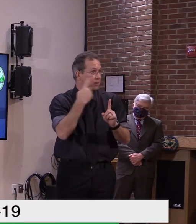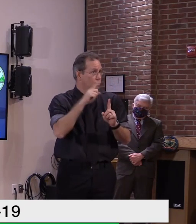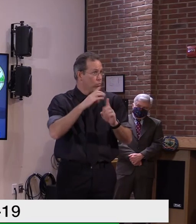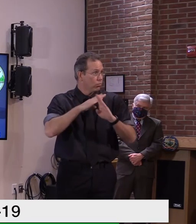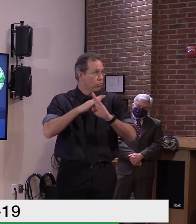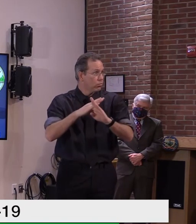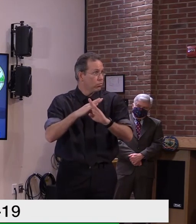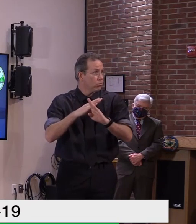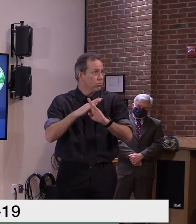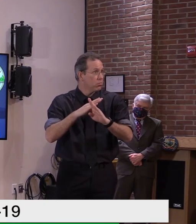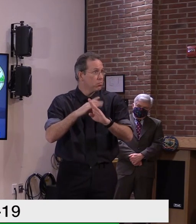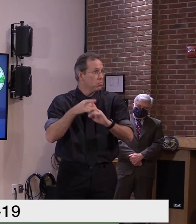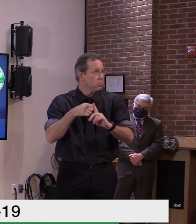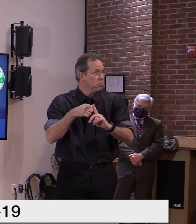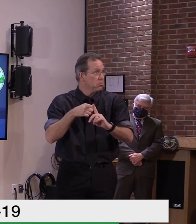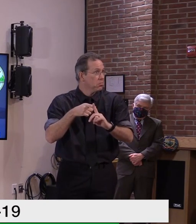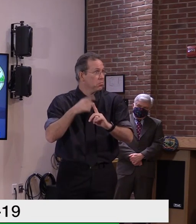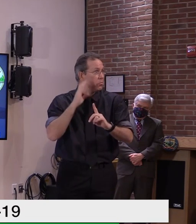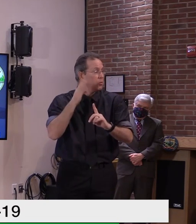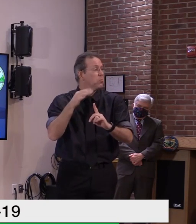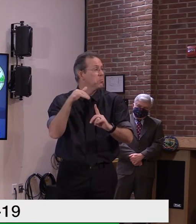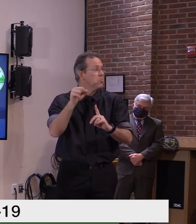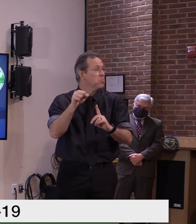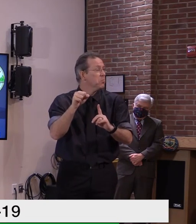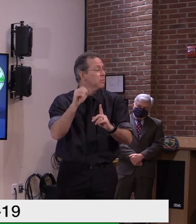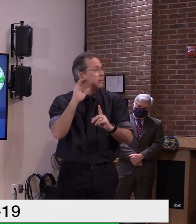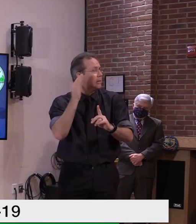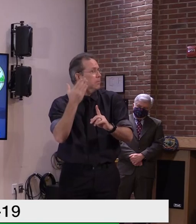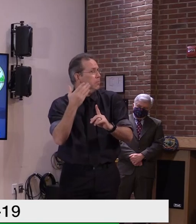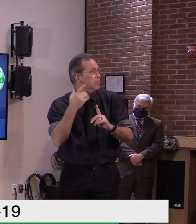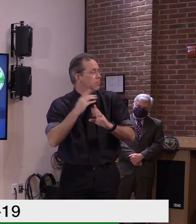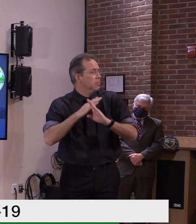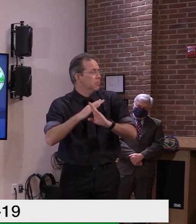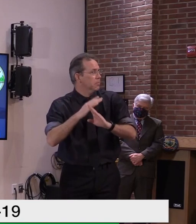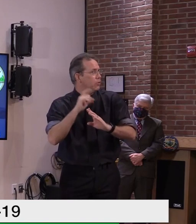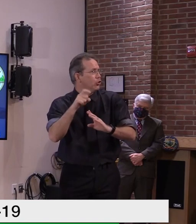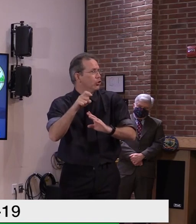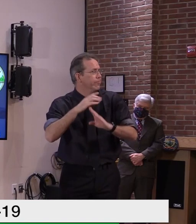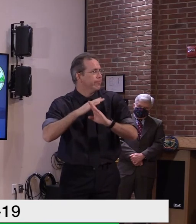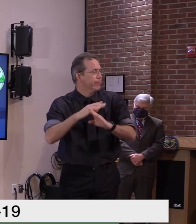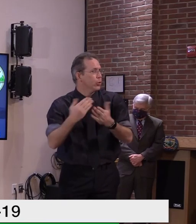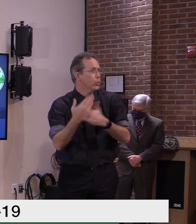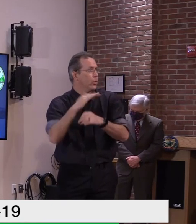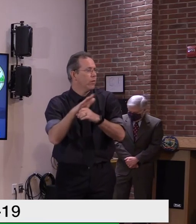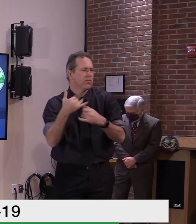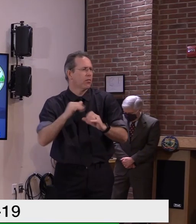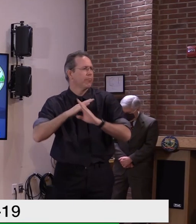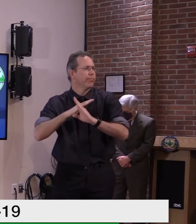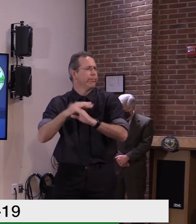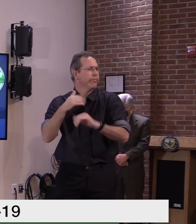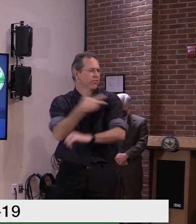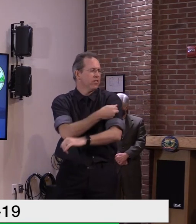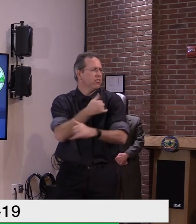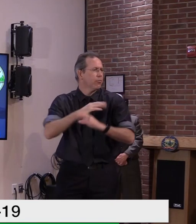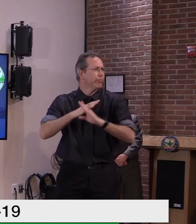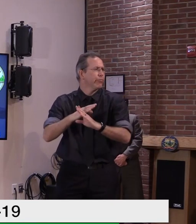effective against this new mutant strain. So that's good news at this point in time.